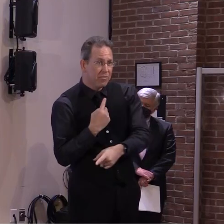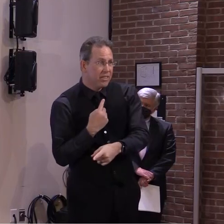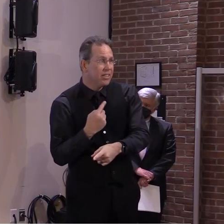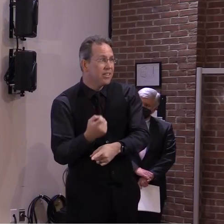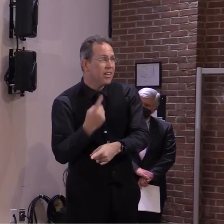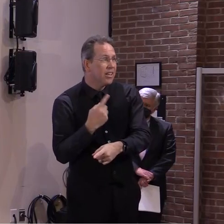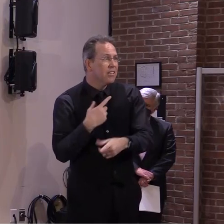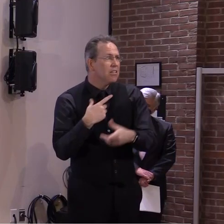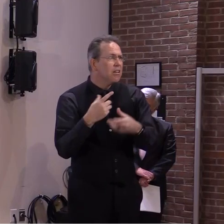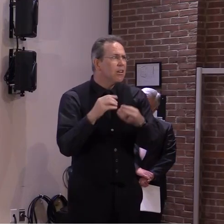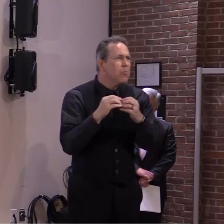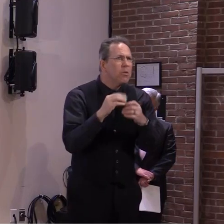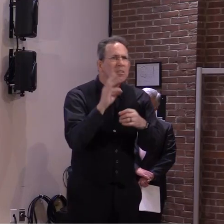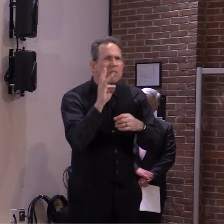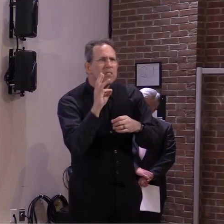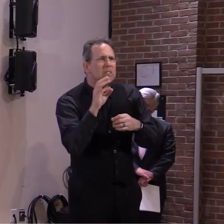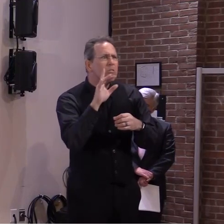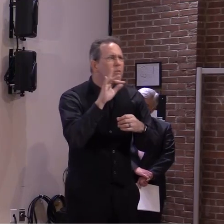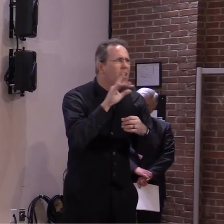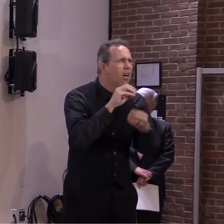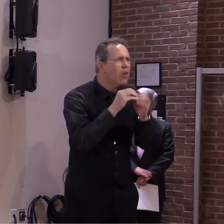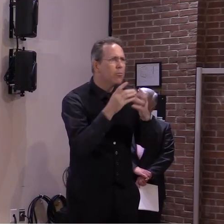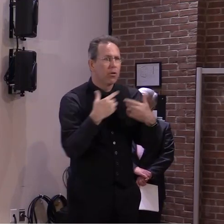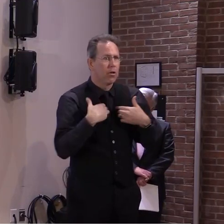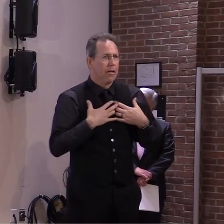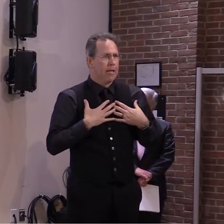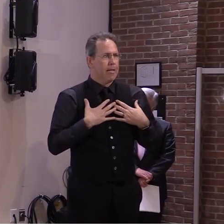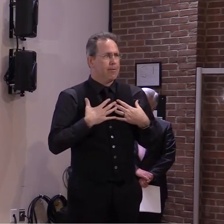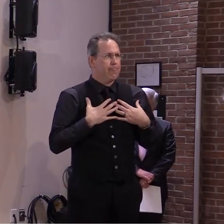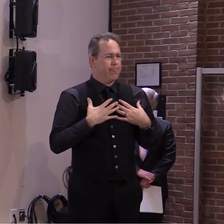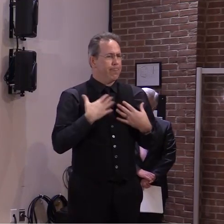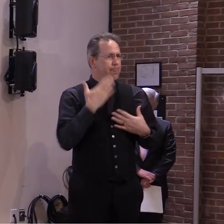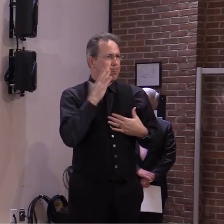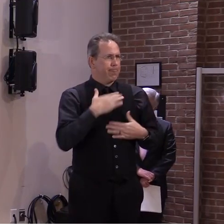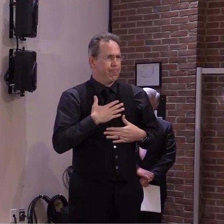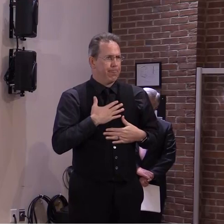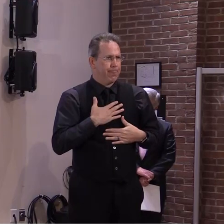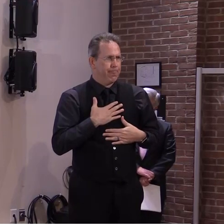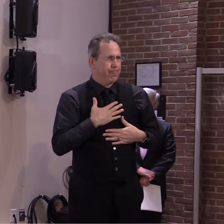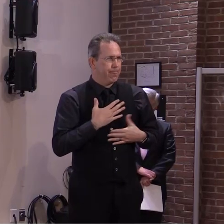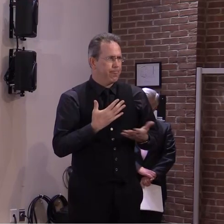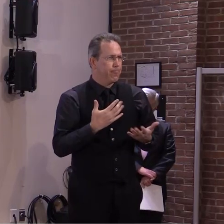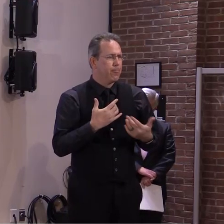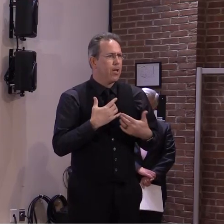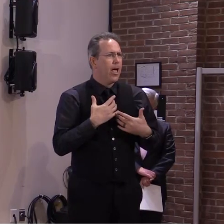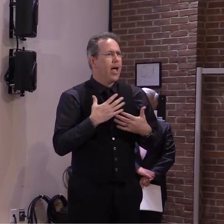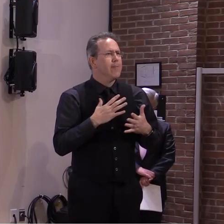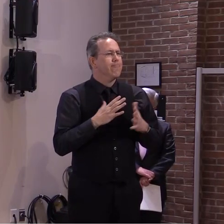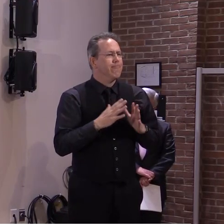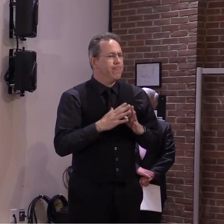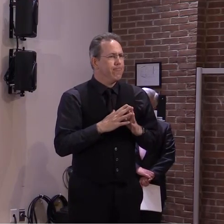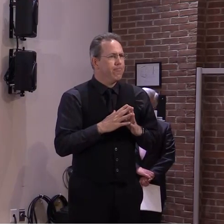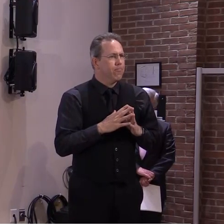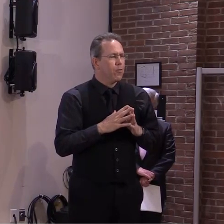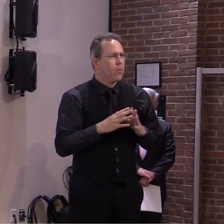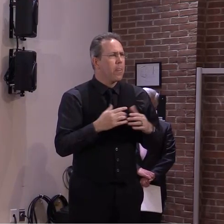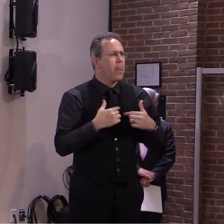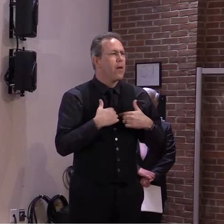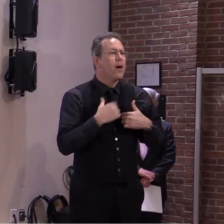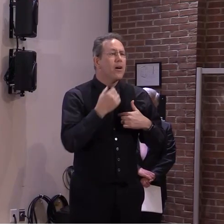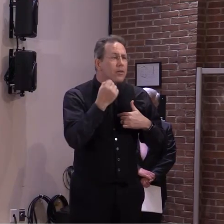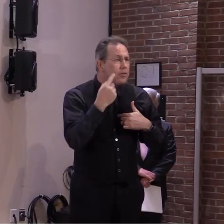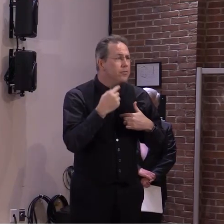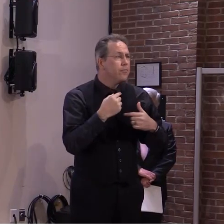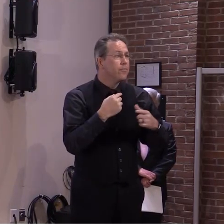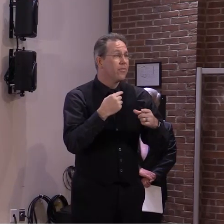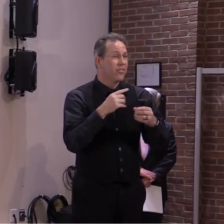justice here at the podium because it is quite complex and it's actually been honed over a number of years